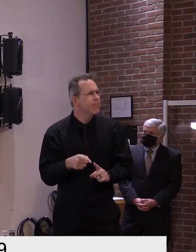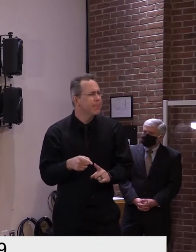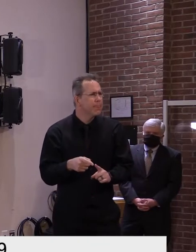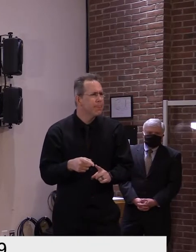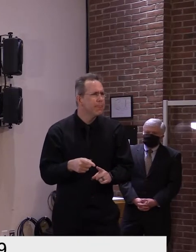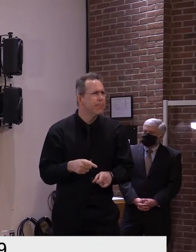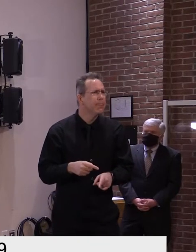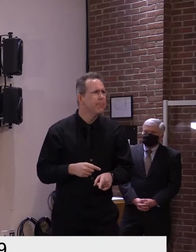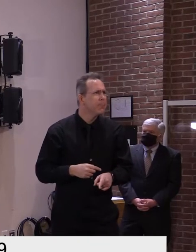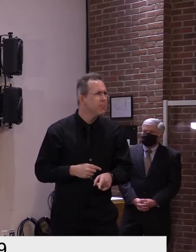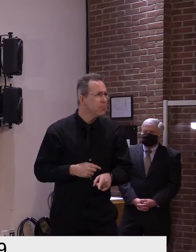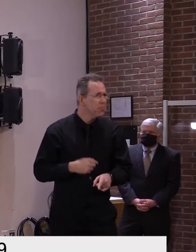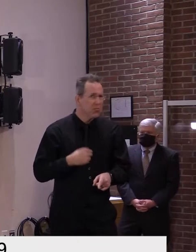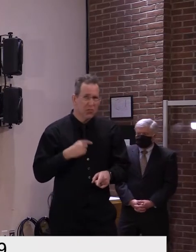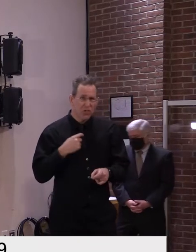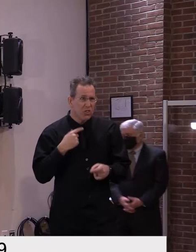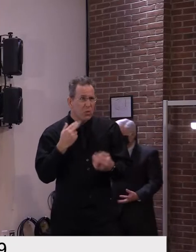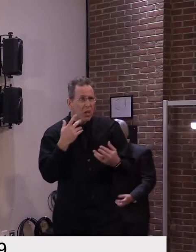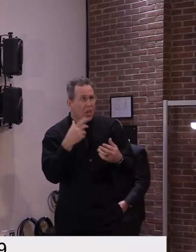eligible just yet?